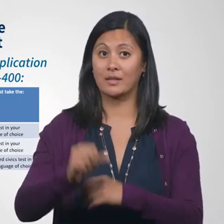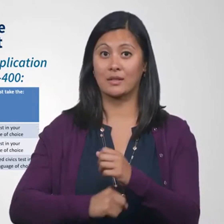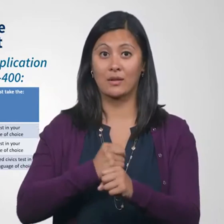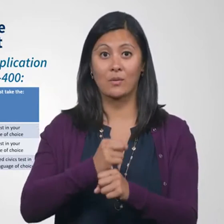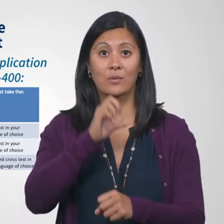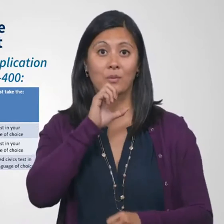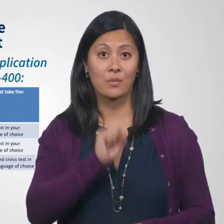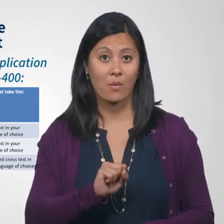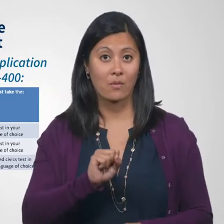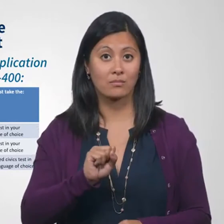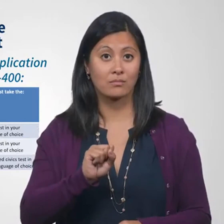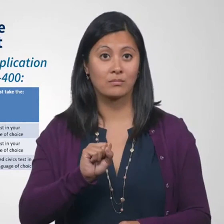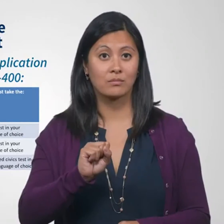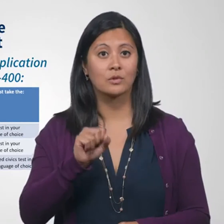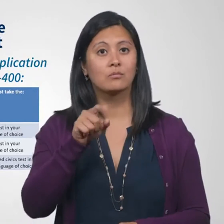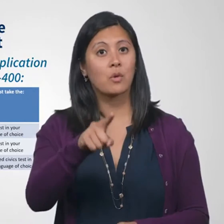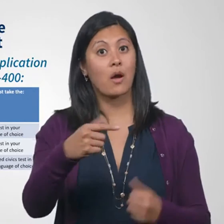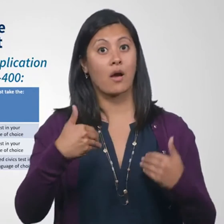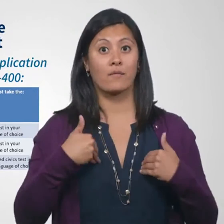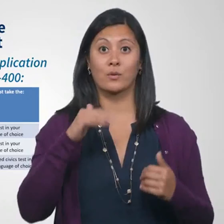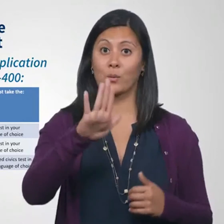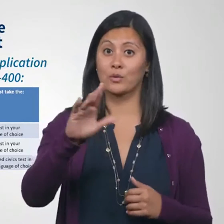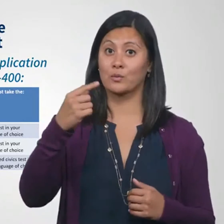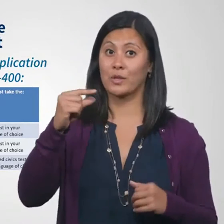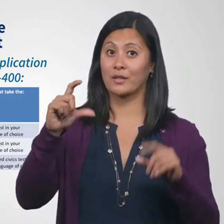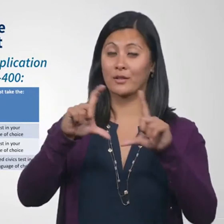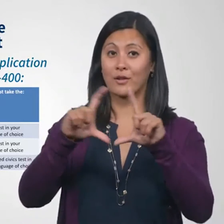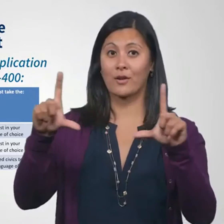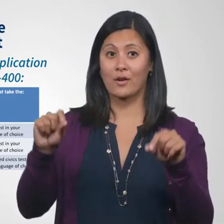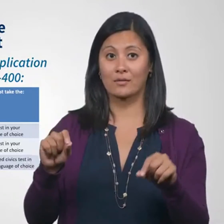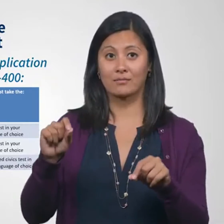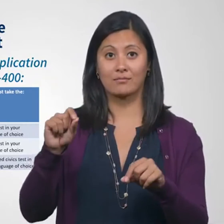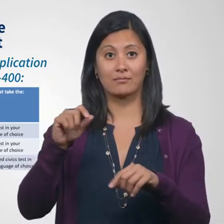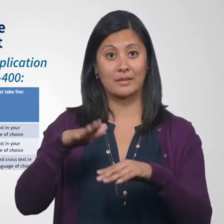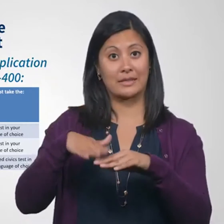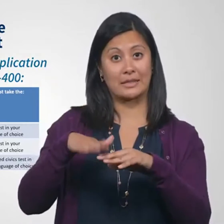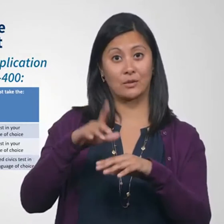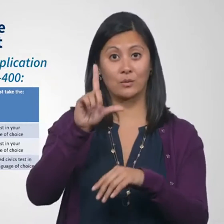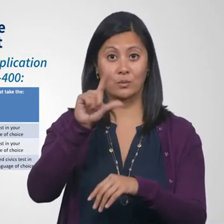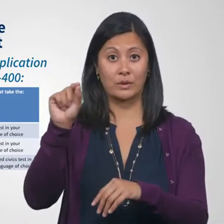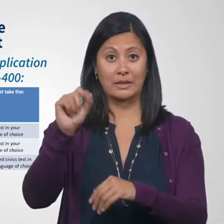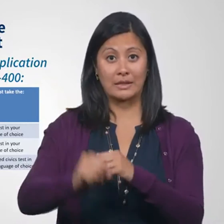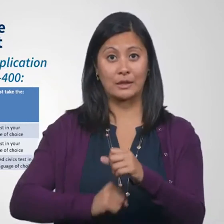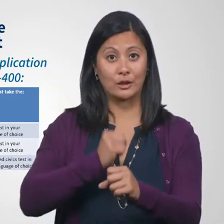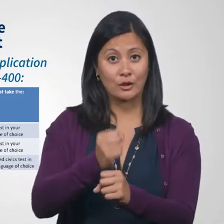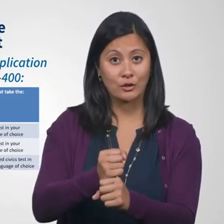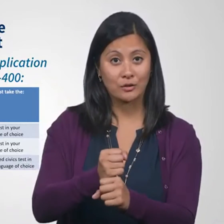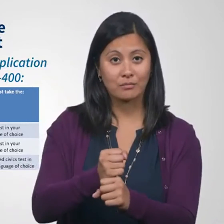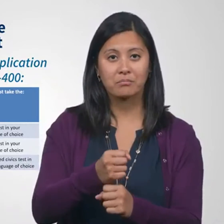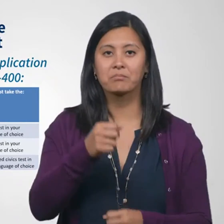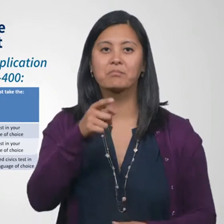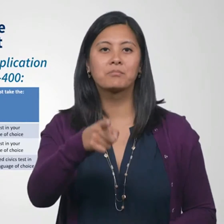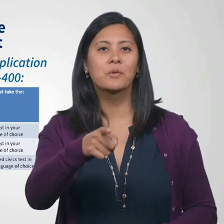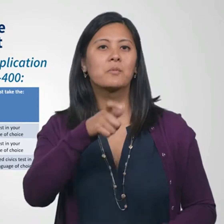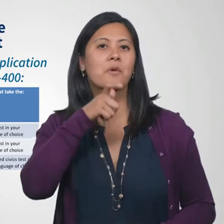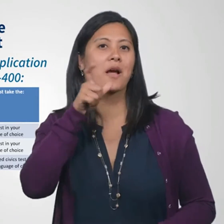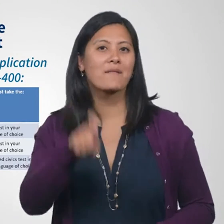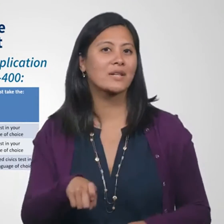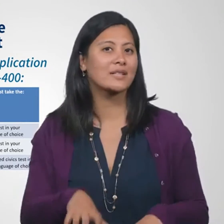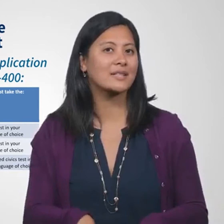you are at least 65 years old, and you have had your green card for at least 20 years, you do not